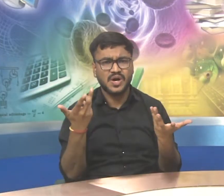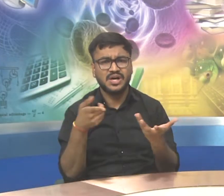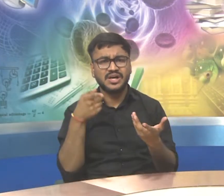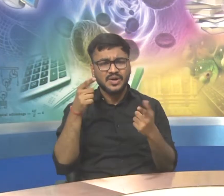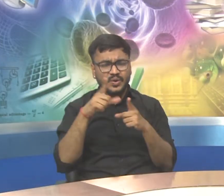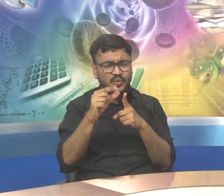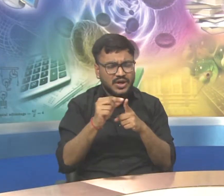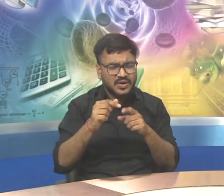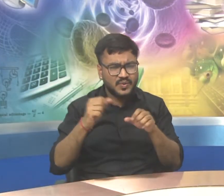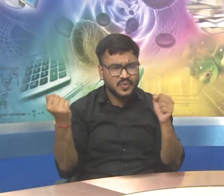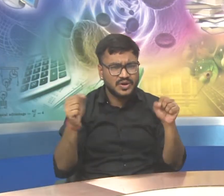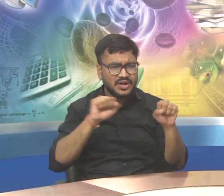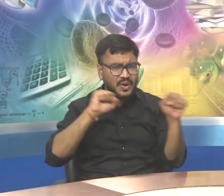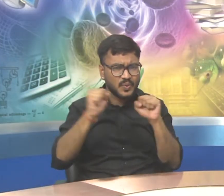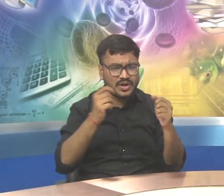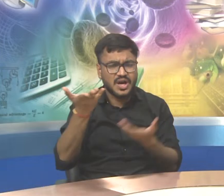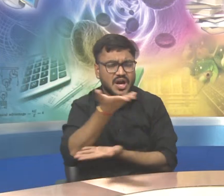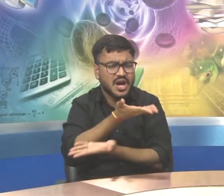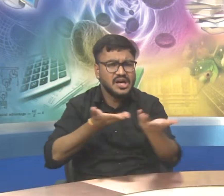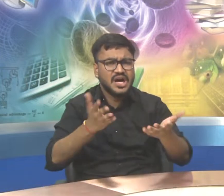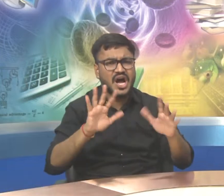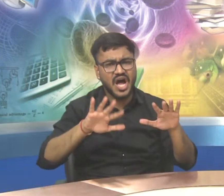And now, how to do the activity?